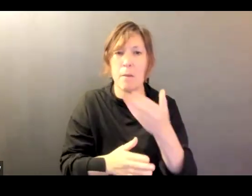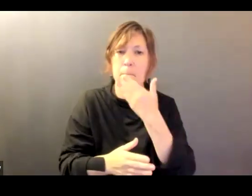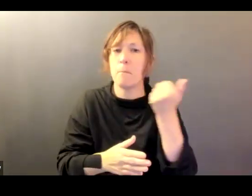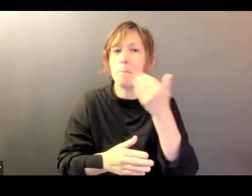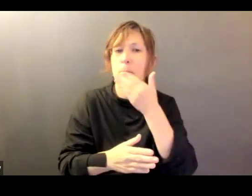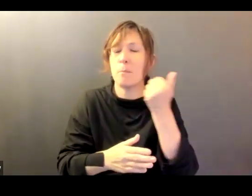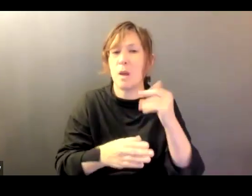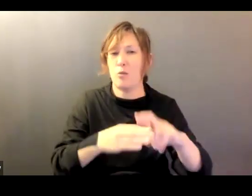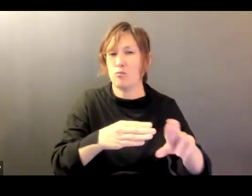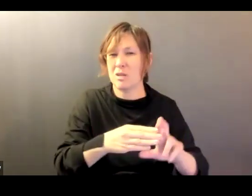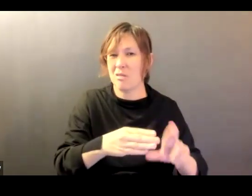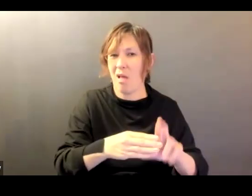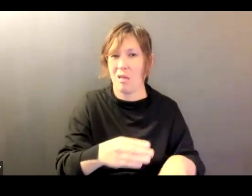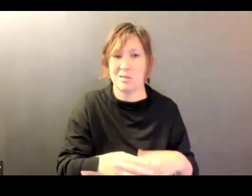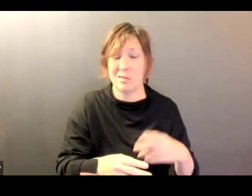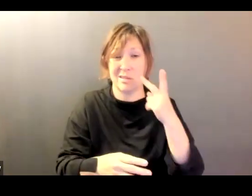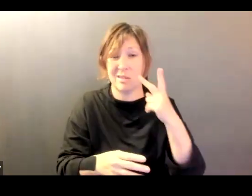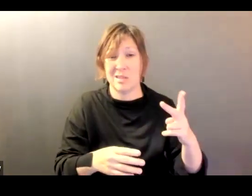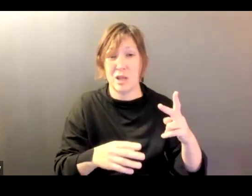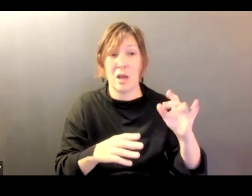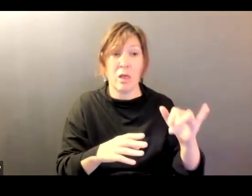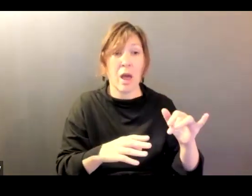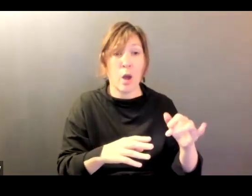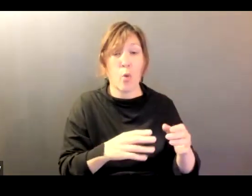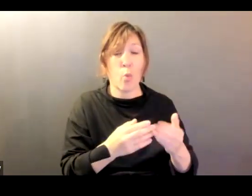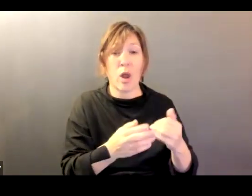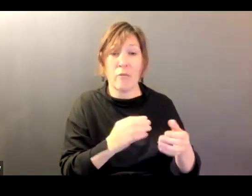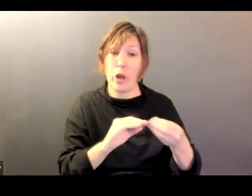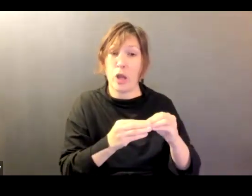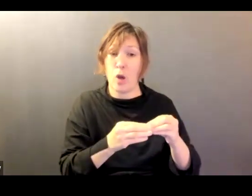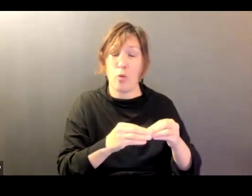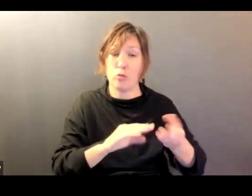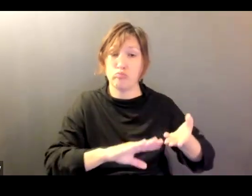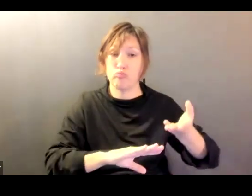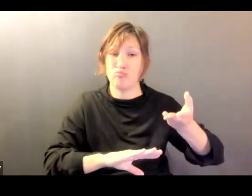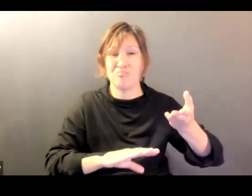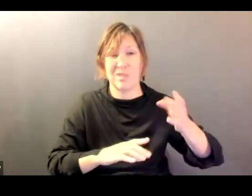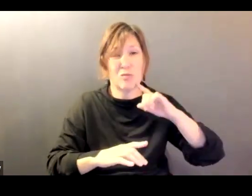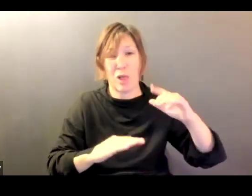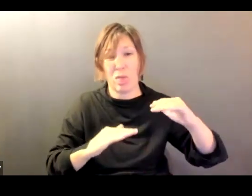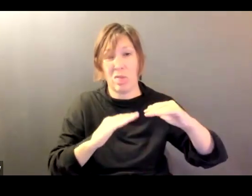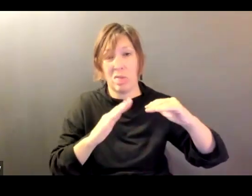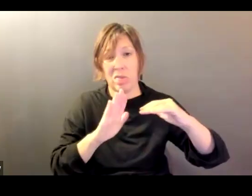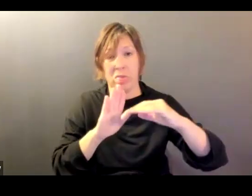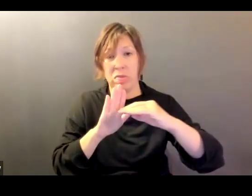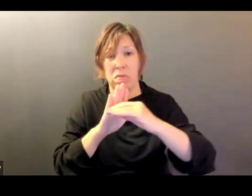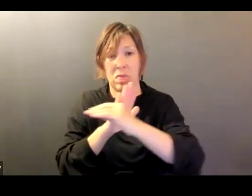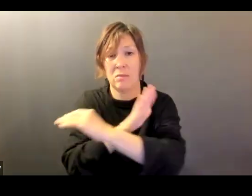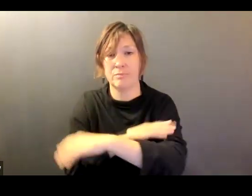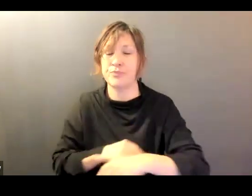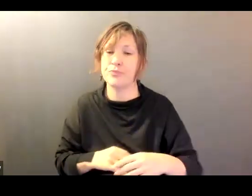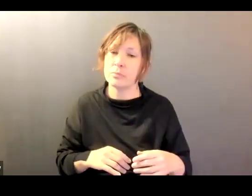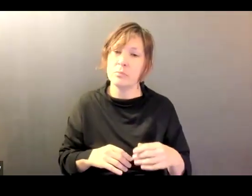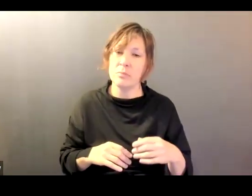they're declining. So those are going to be the sort of base of my questions, just to ground us. I'm really sort of holding